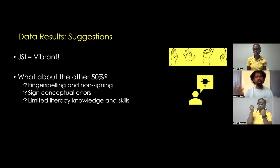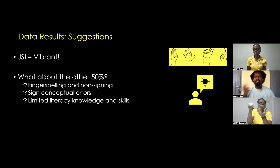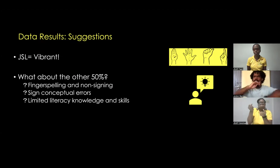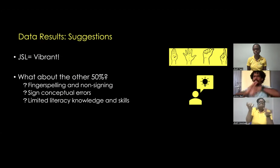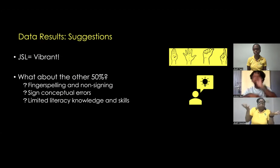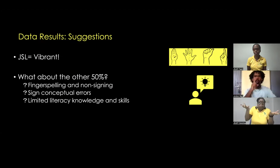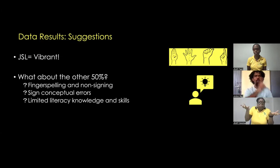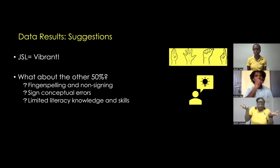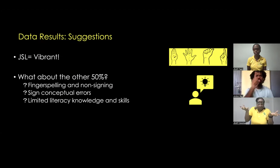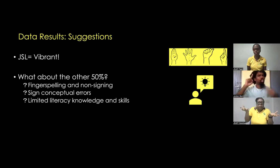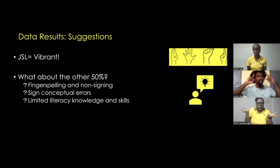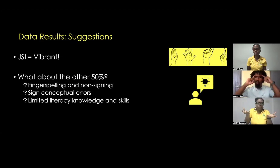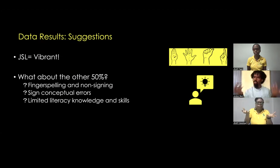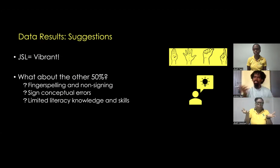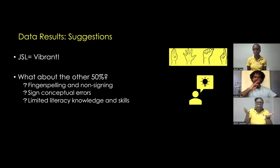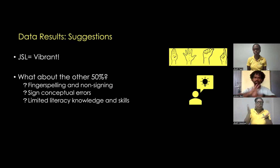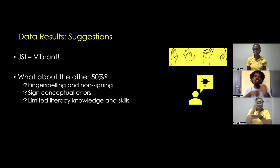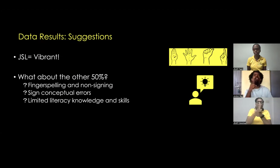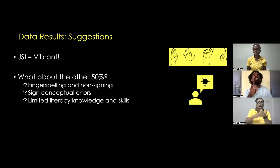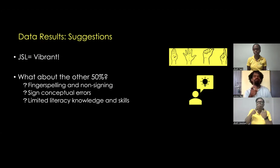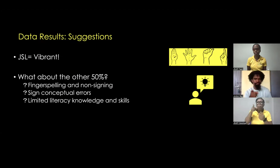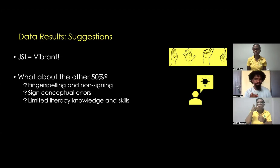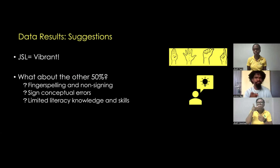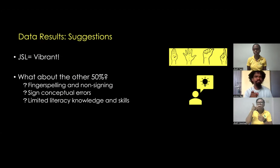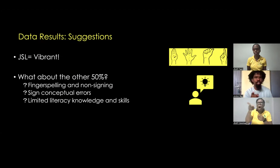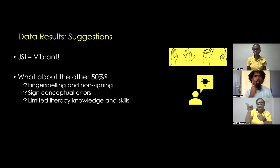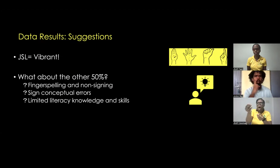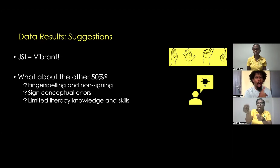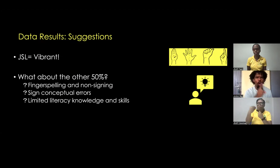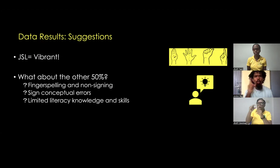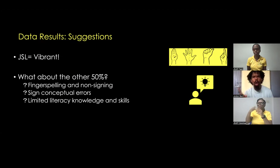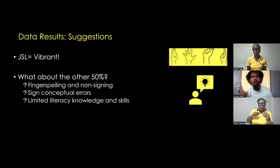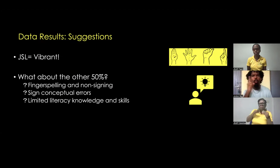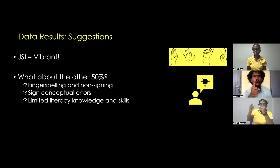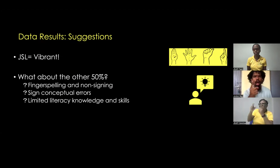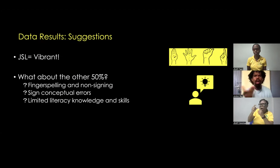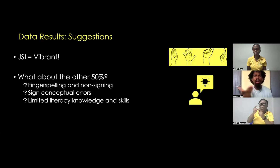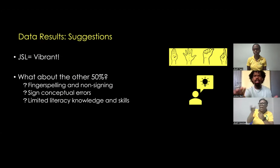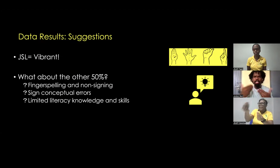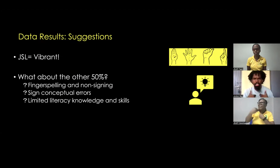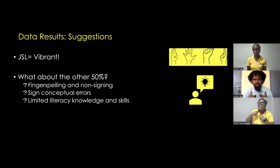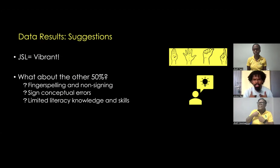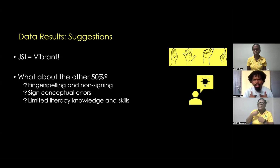I don't know the word for that. I don't know the sign for that. I just spell it. Some will say